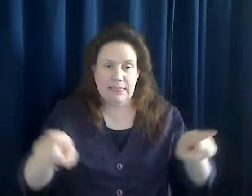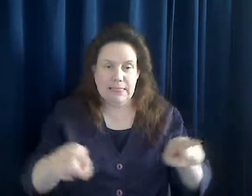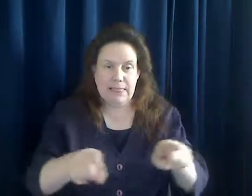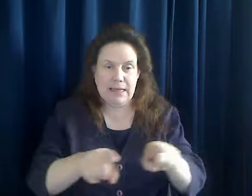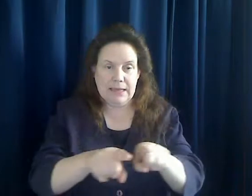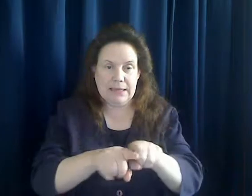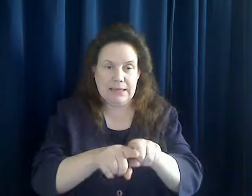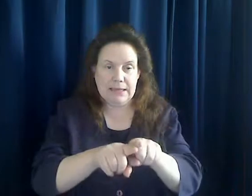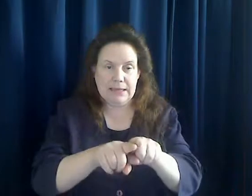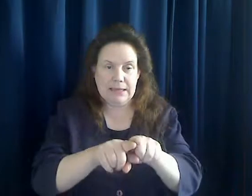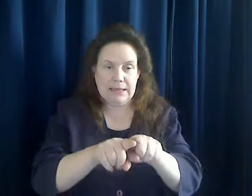like